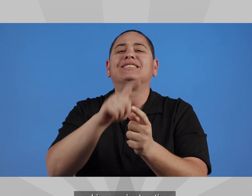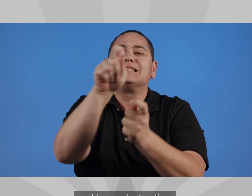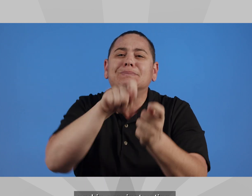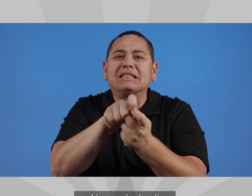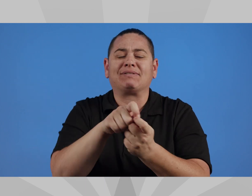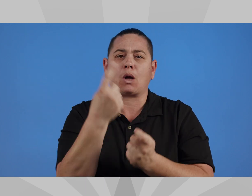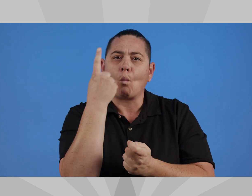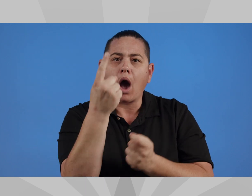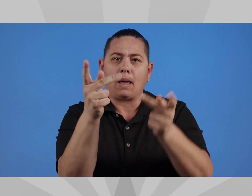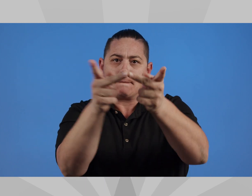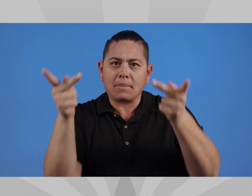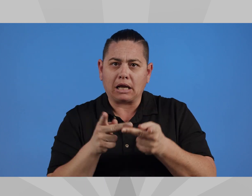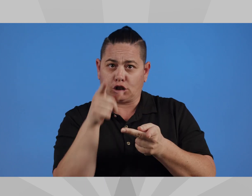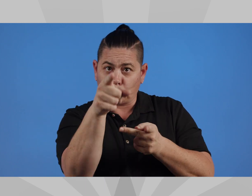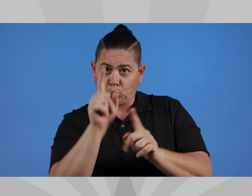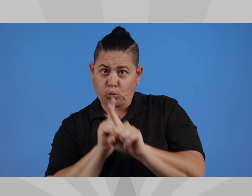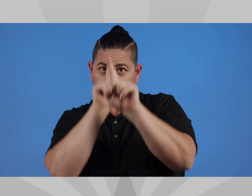in-precinct voting.